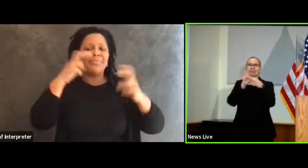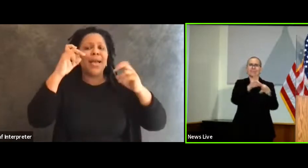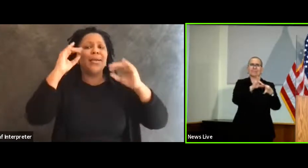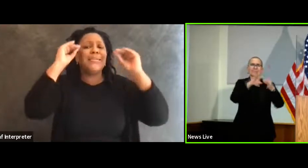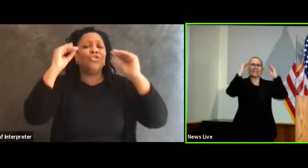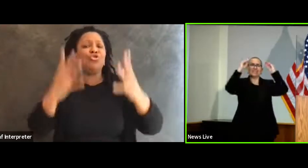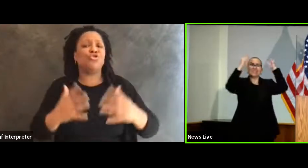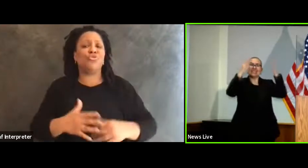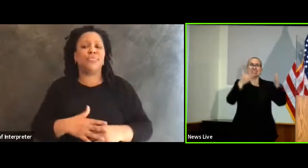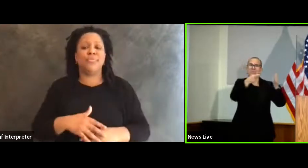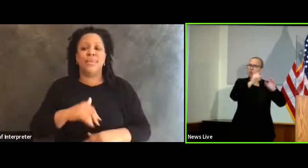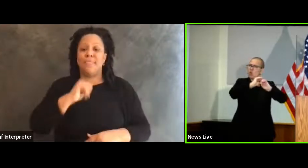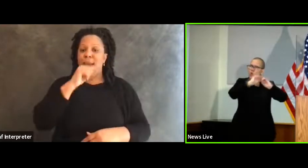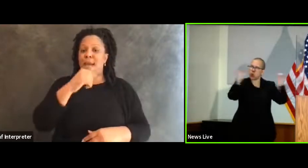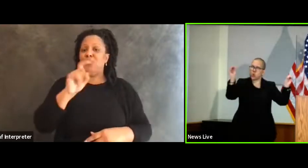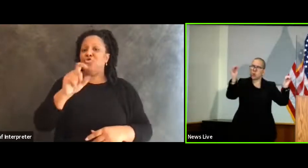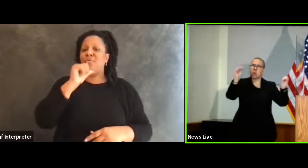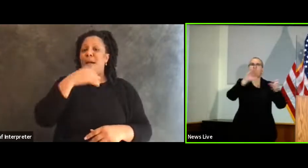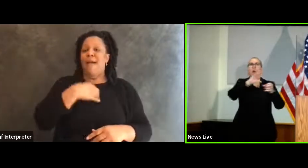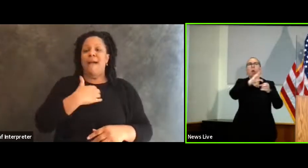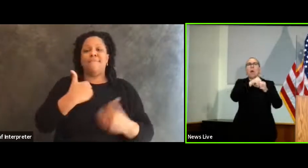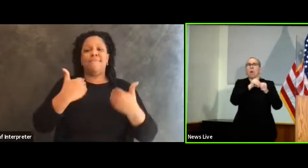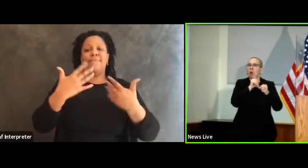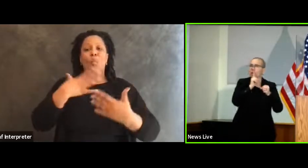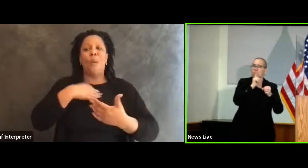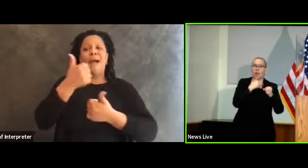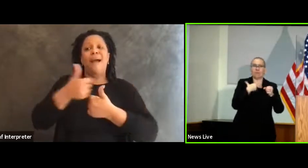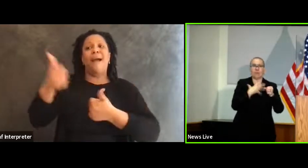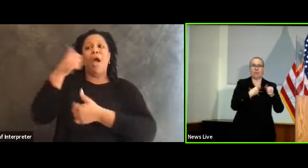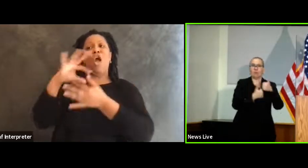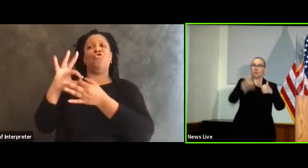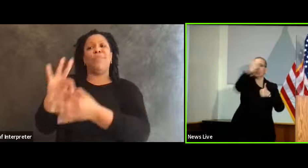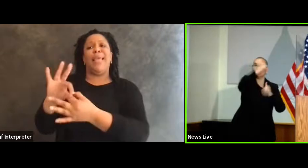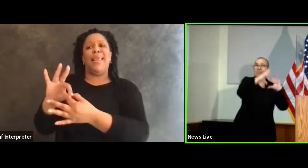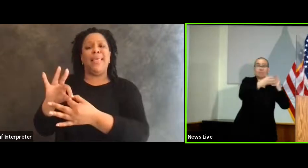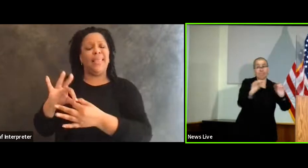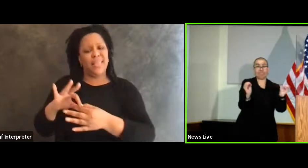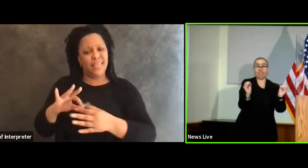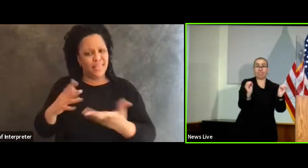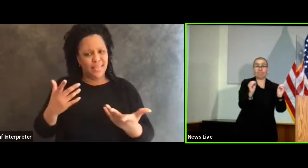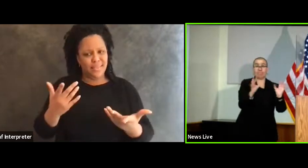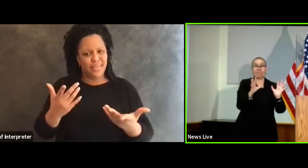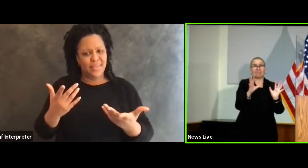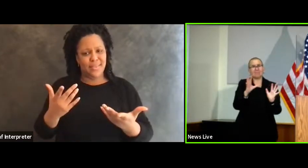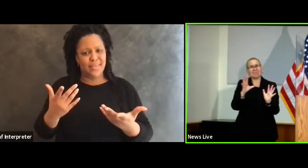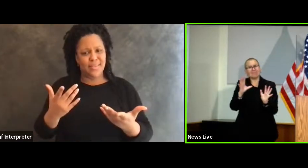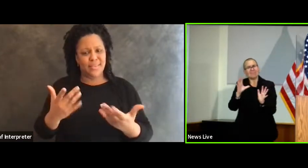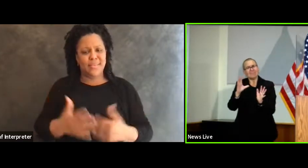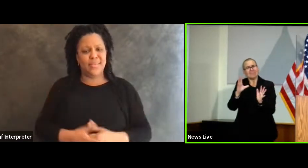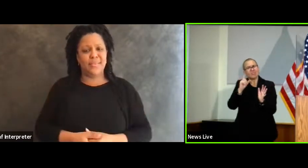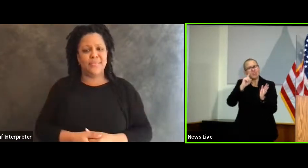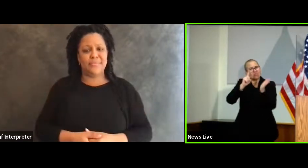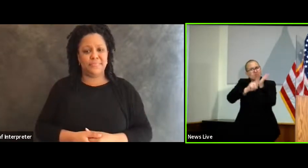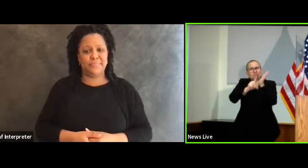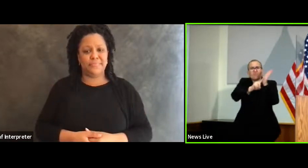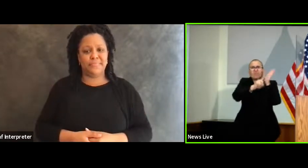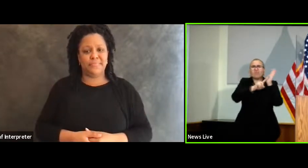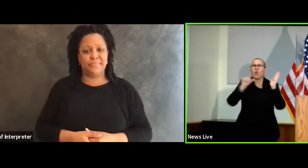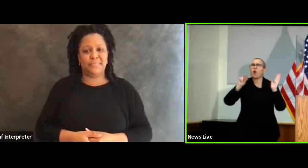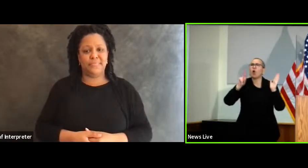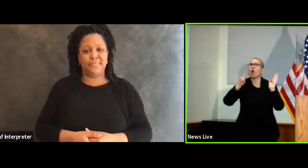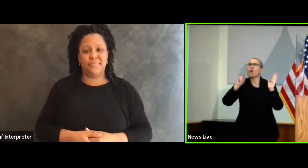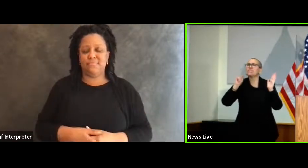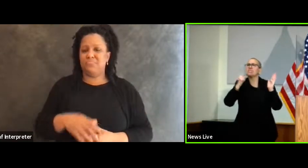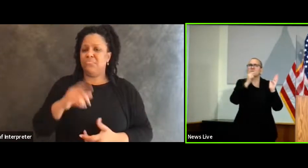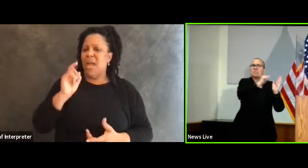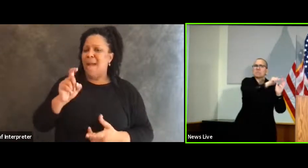those are dealt with too. So I do think there needs to be a process. There needs to be due process for everybody. But you heard our intelligence folks talk